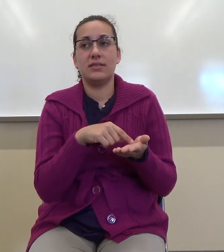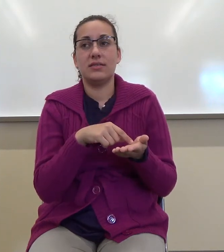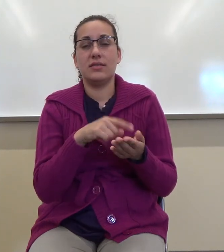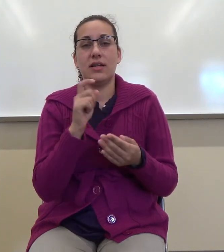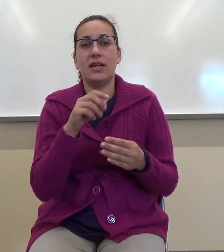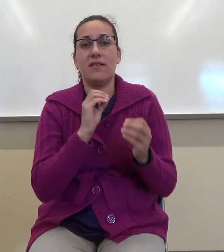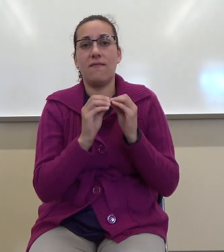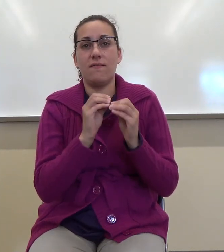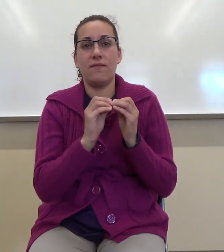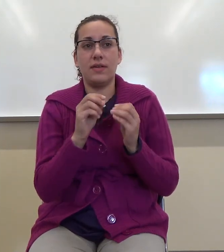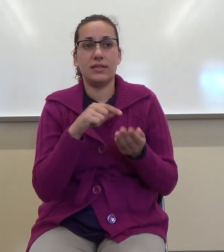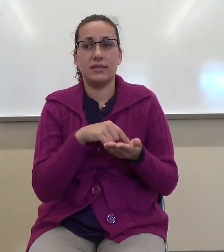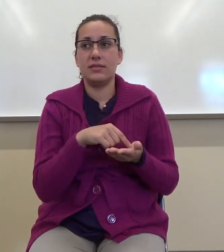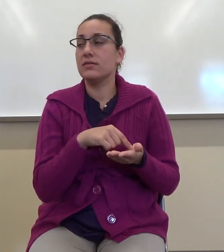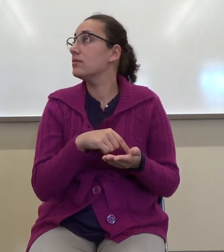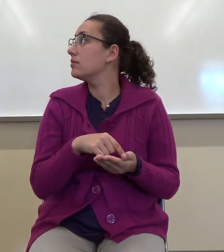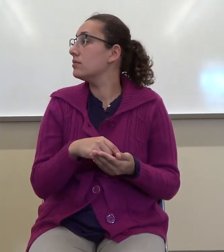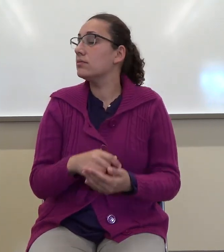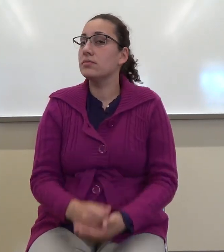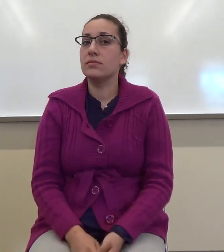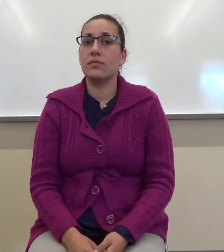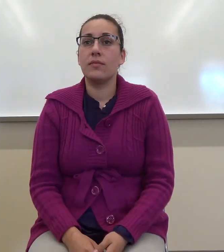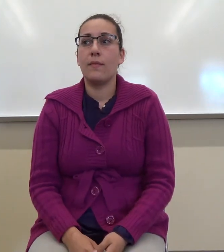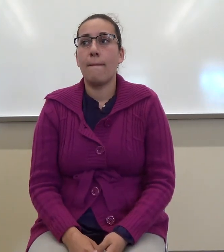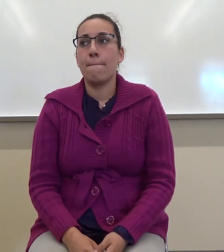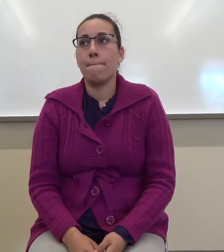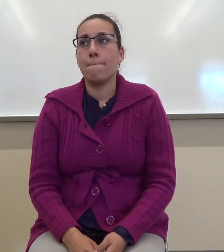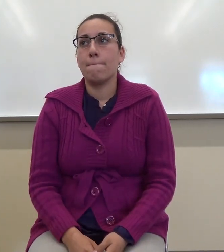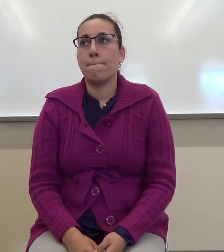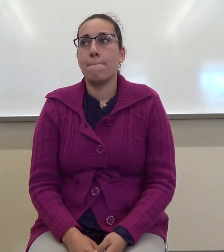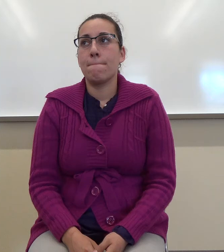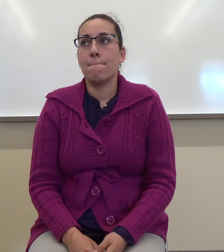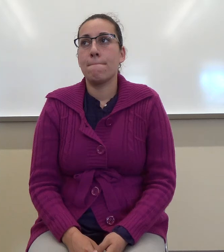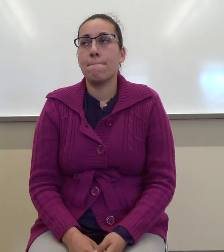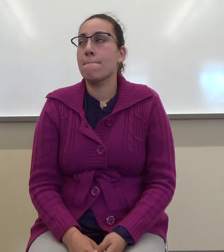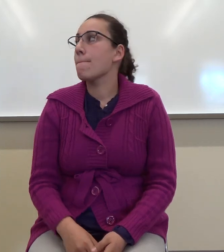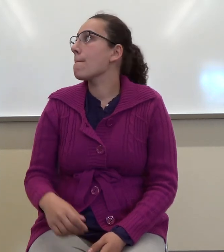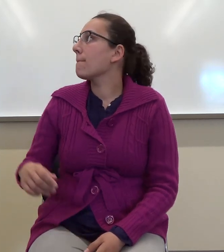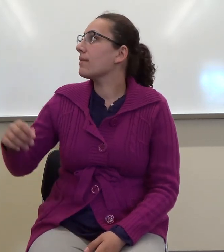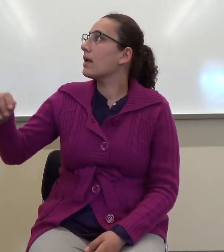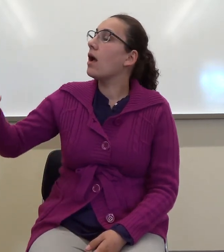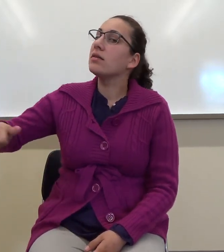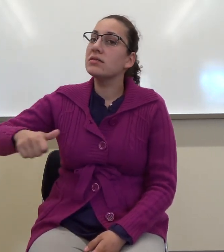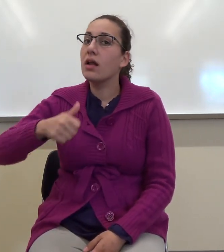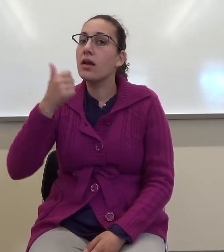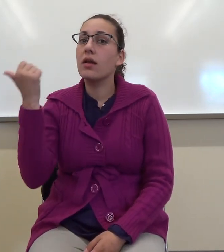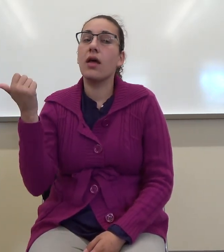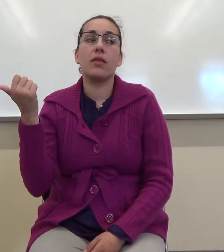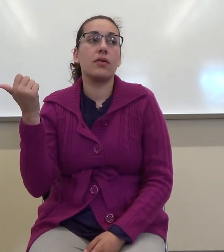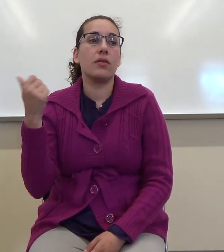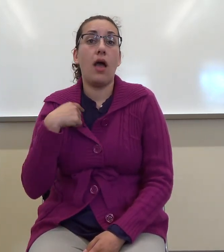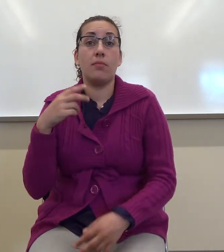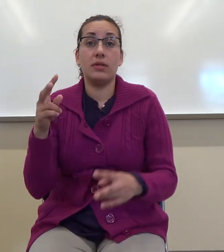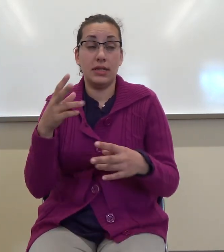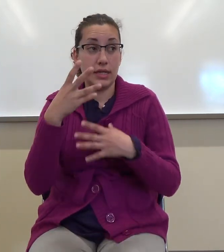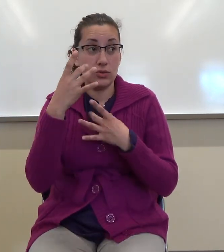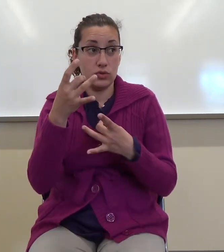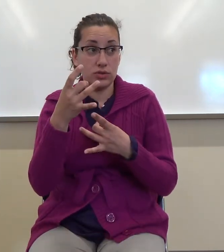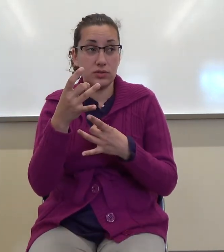There's another set, and I think you shouldn't have any problem with it, but again, I'm very interested in people reading directions. Underline